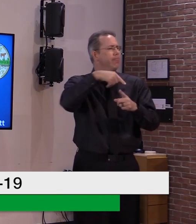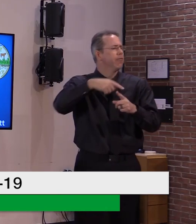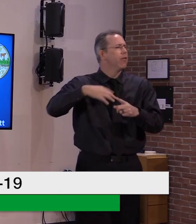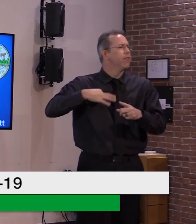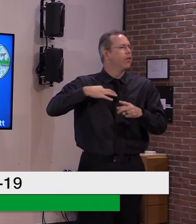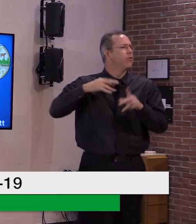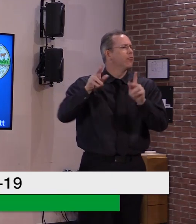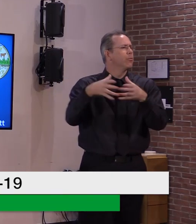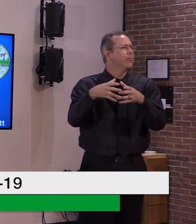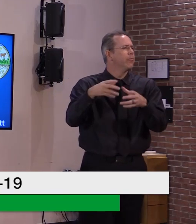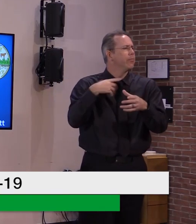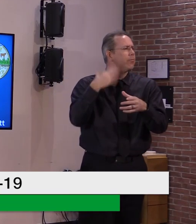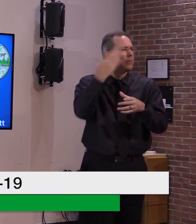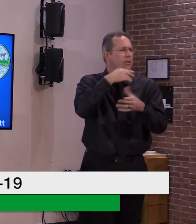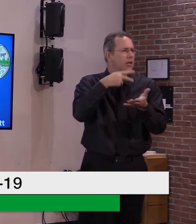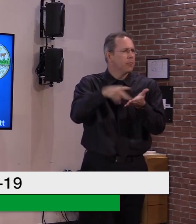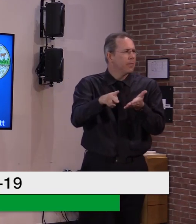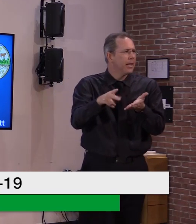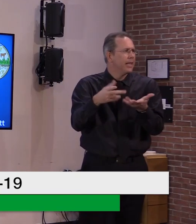hey thank you very much